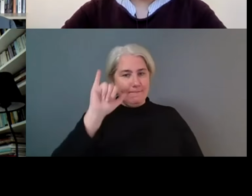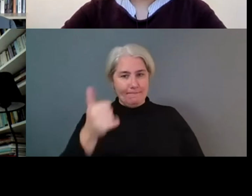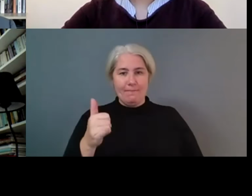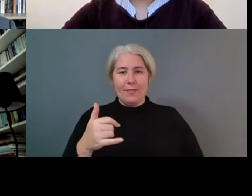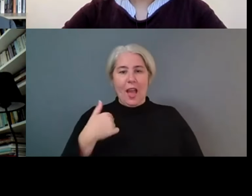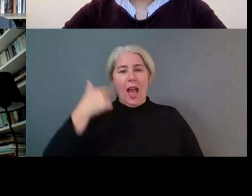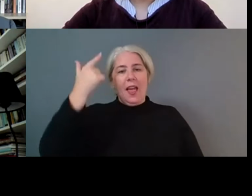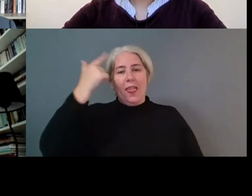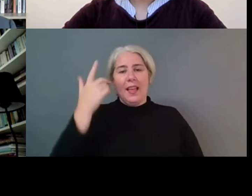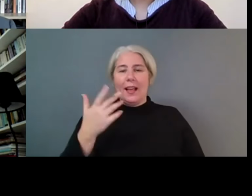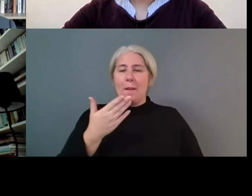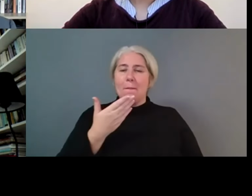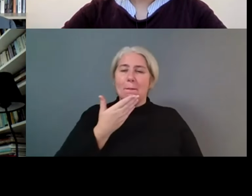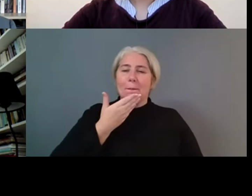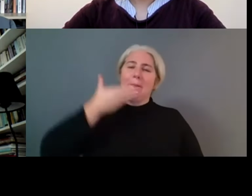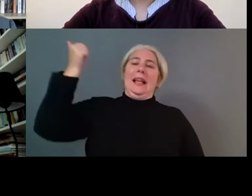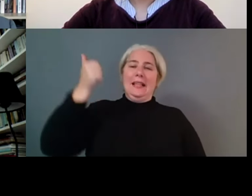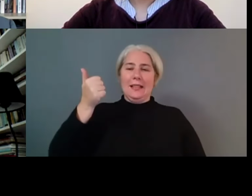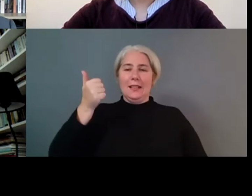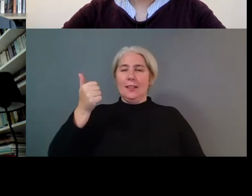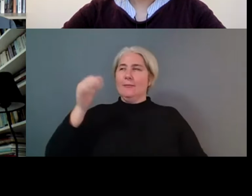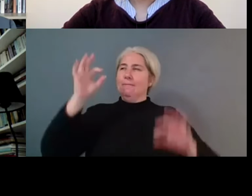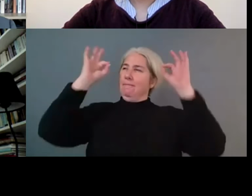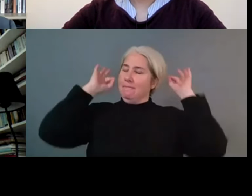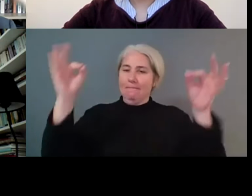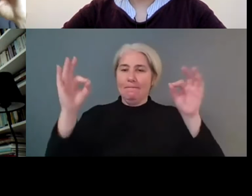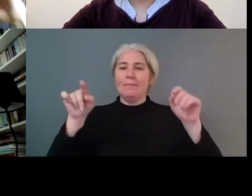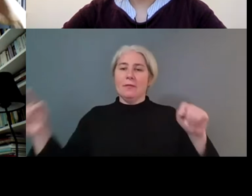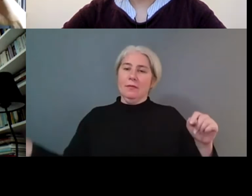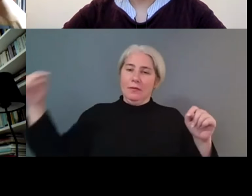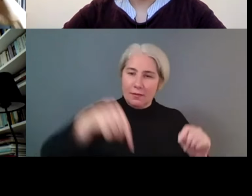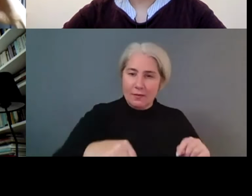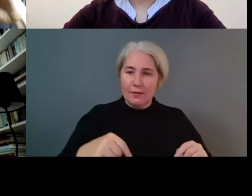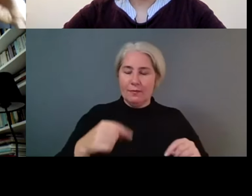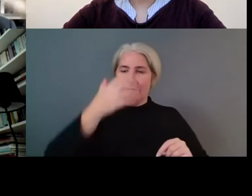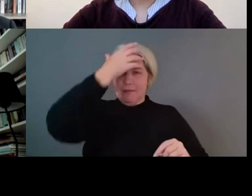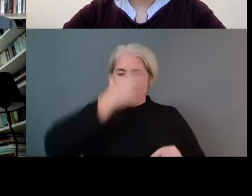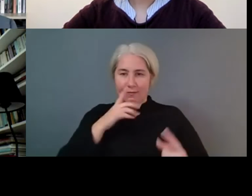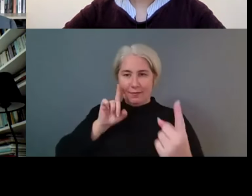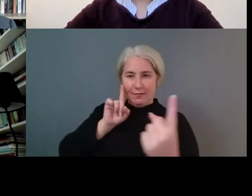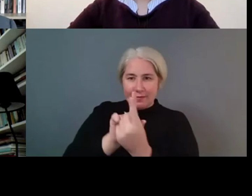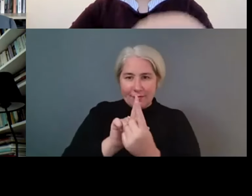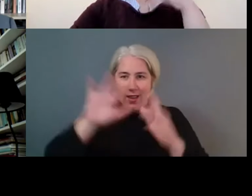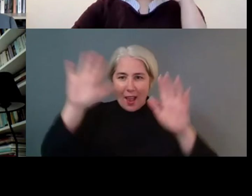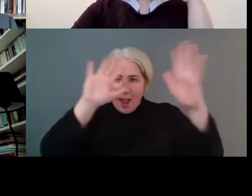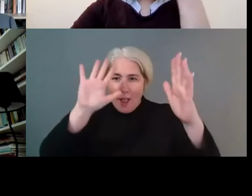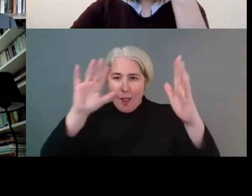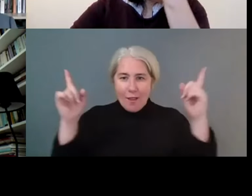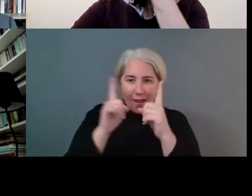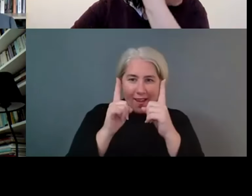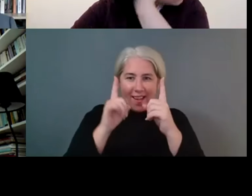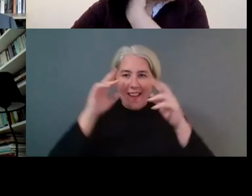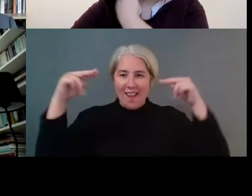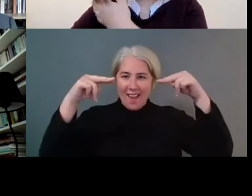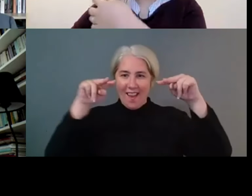it is always good. It is always good to meet, to interact in person. But actually, we hold already 3